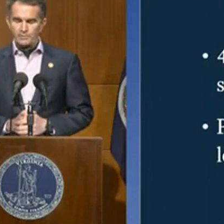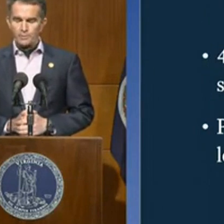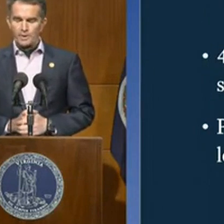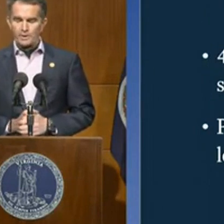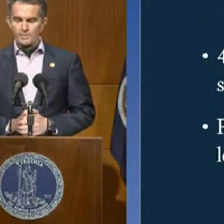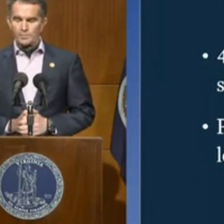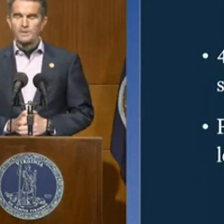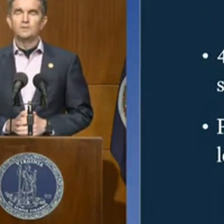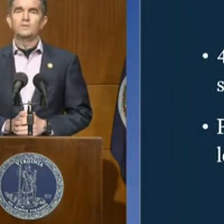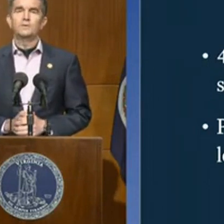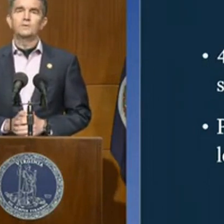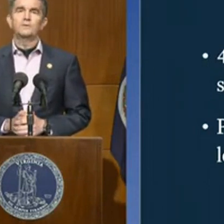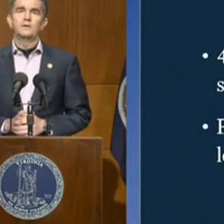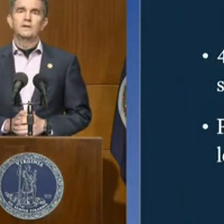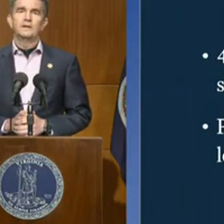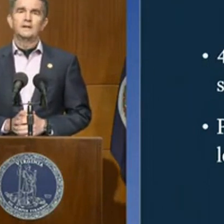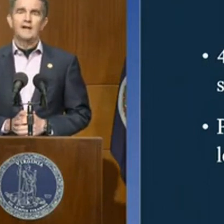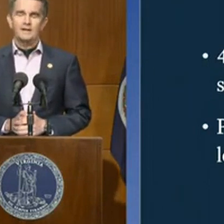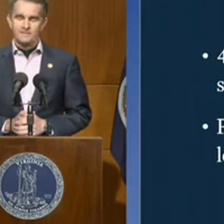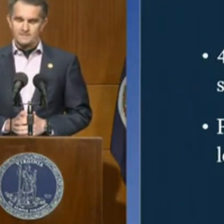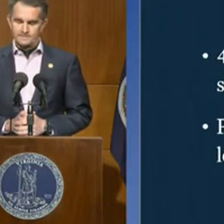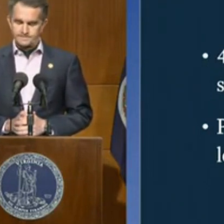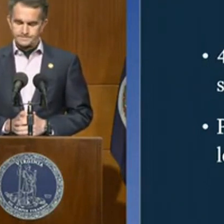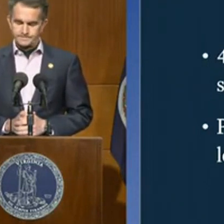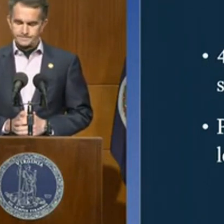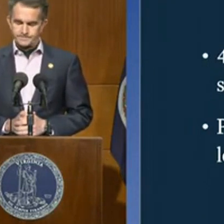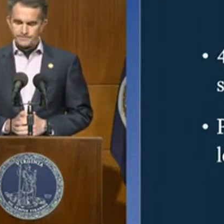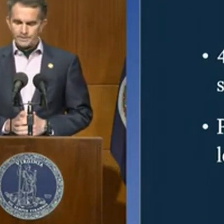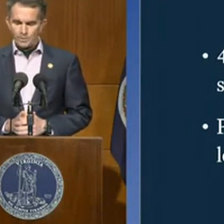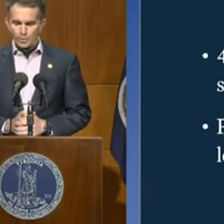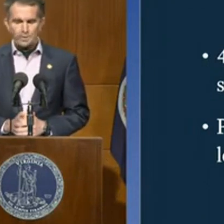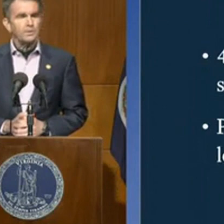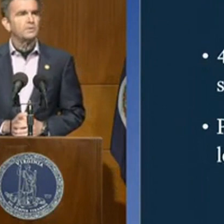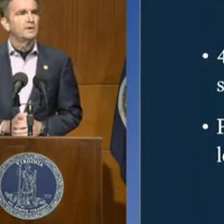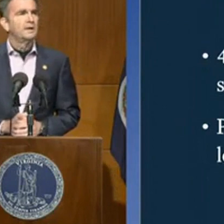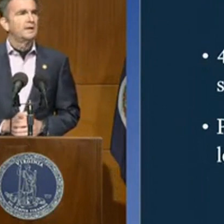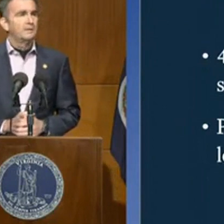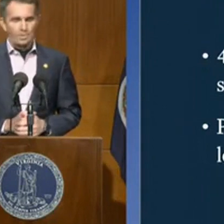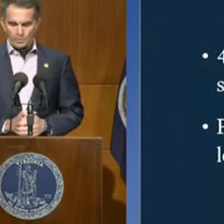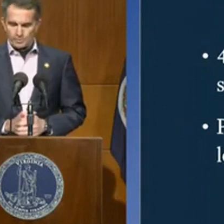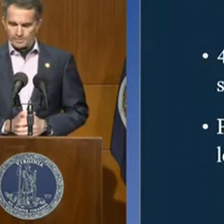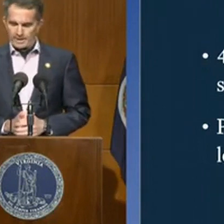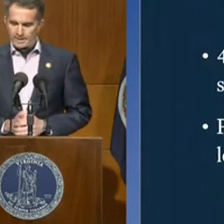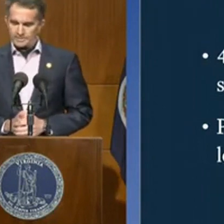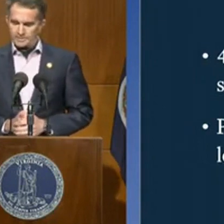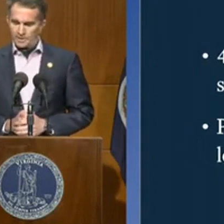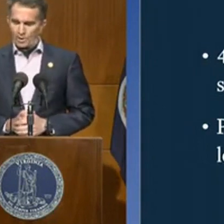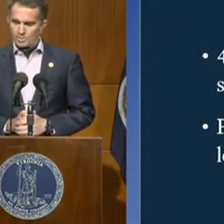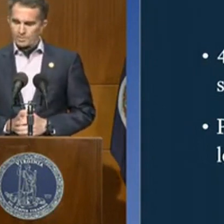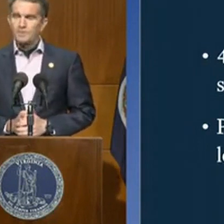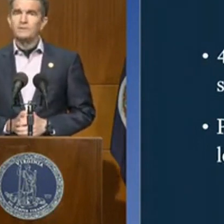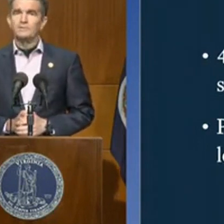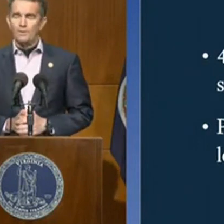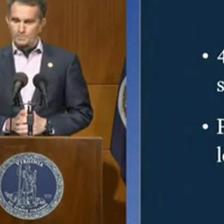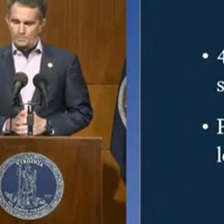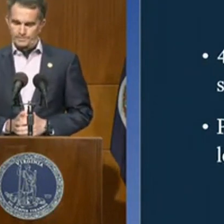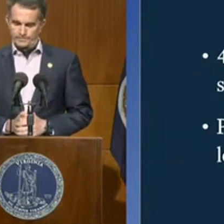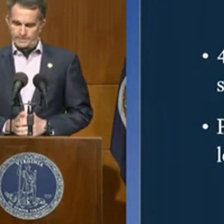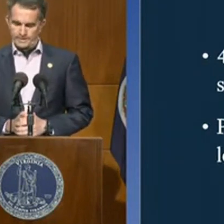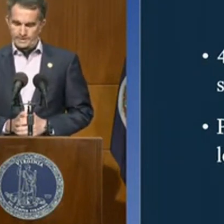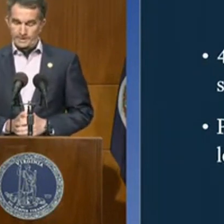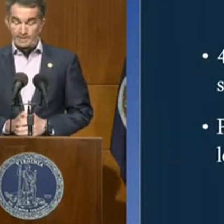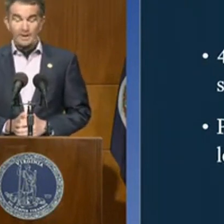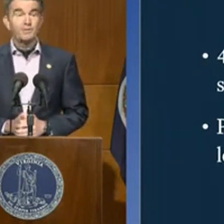be overwhelmed with a surge in cases. The workers in poultry plants are particularly